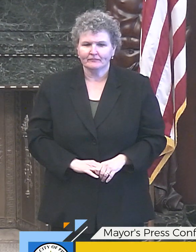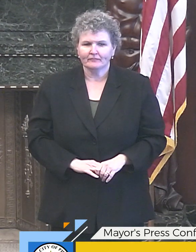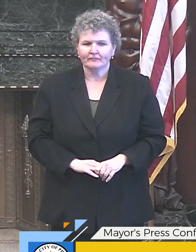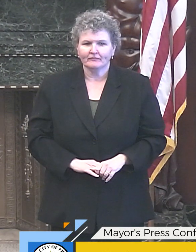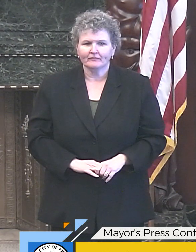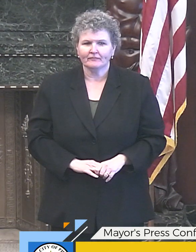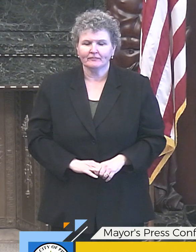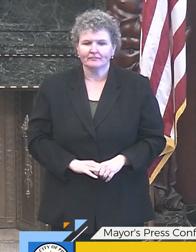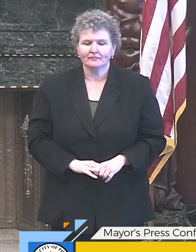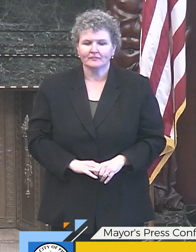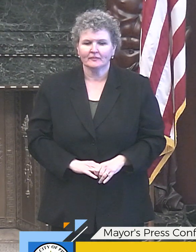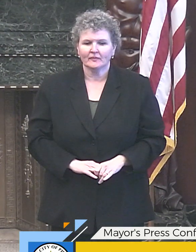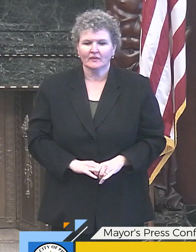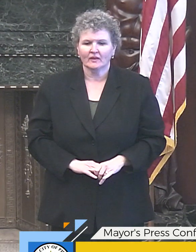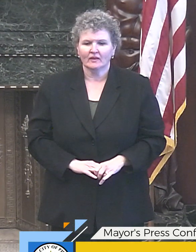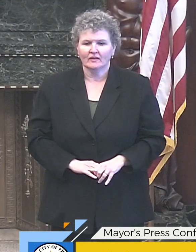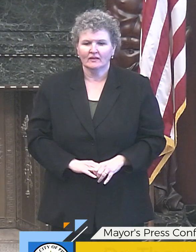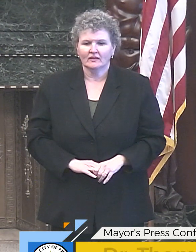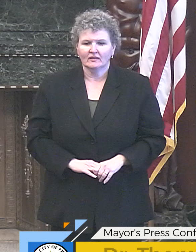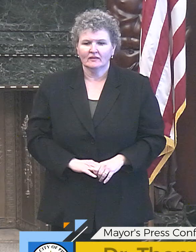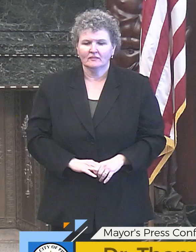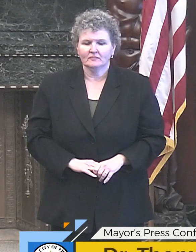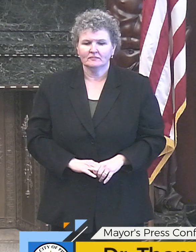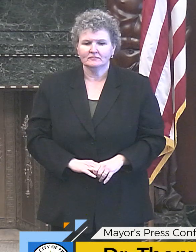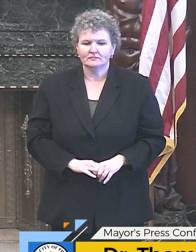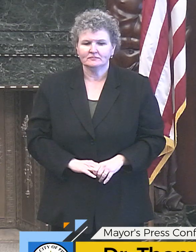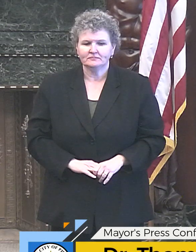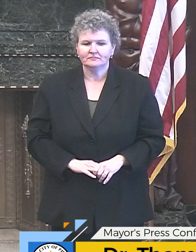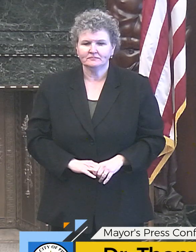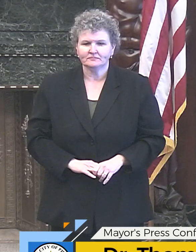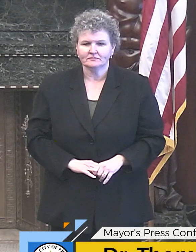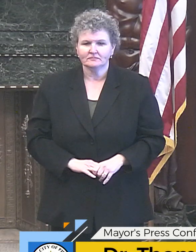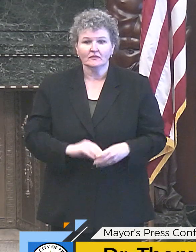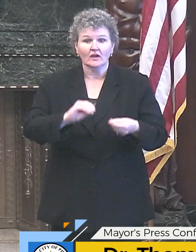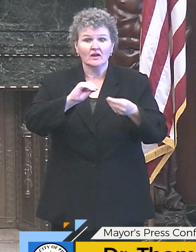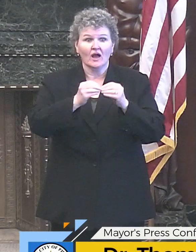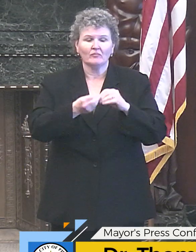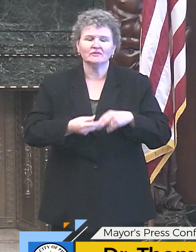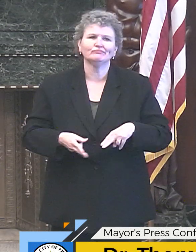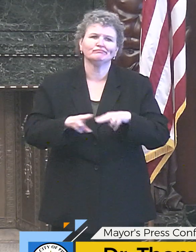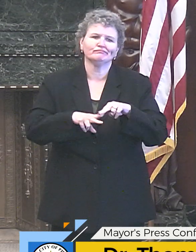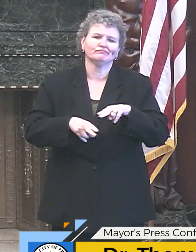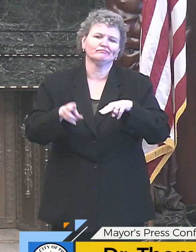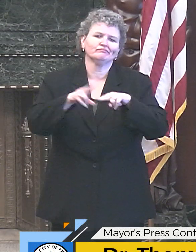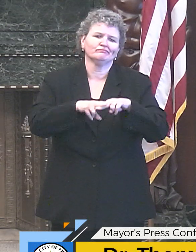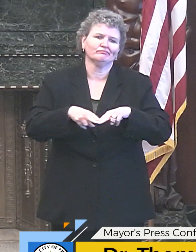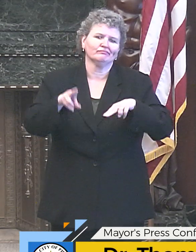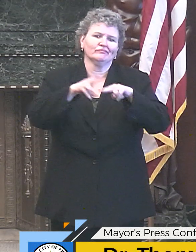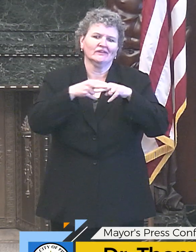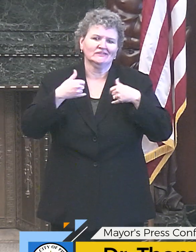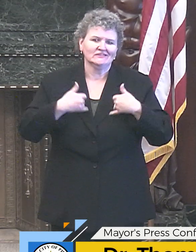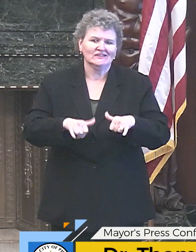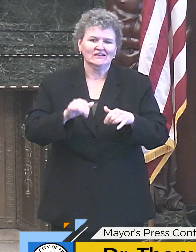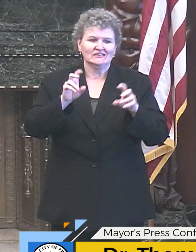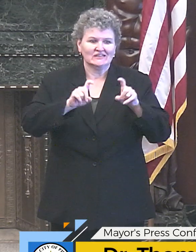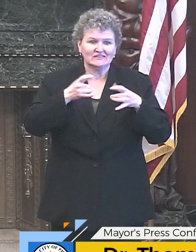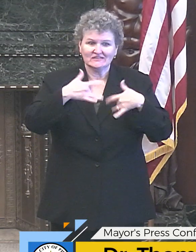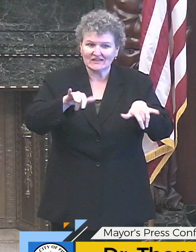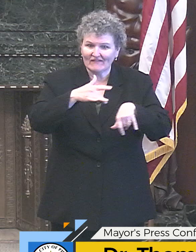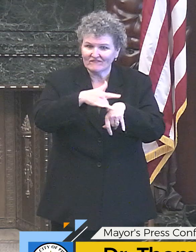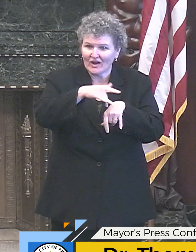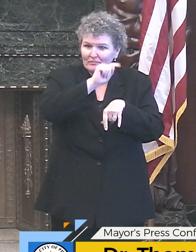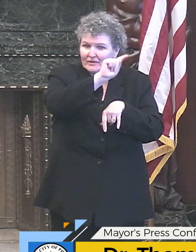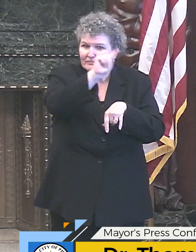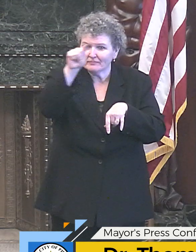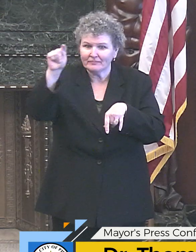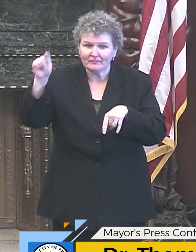And the summary is that we continue to see a rapid growth in cases, and the testing still is available. Our healthcare system is seeing more patients